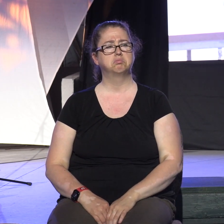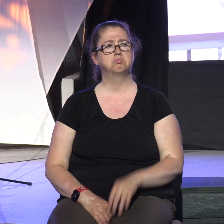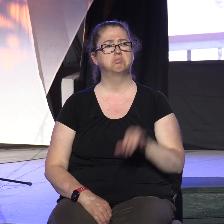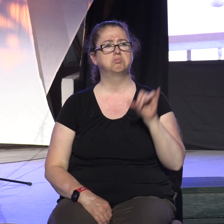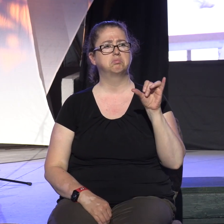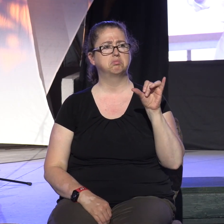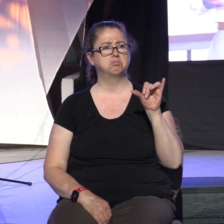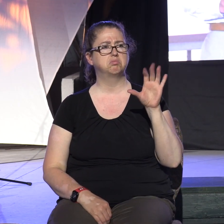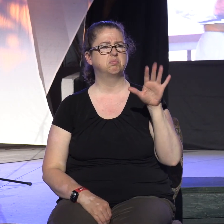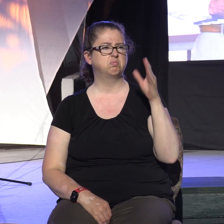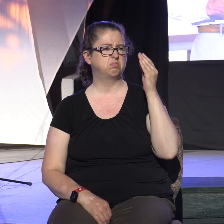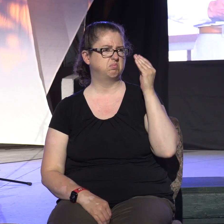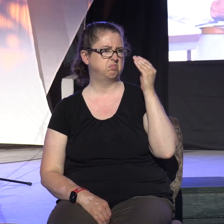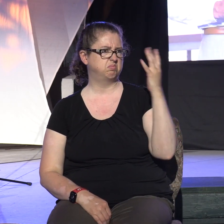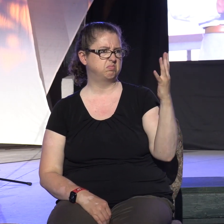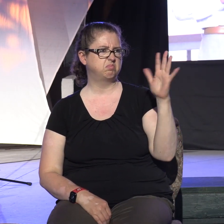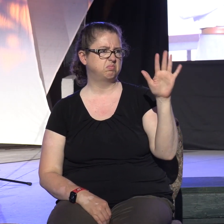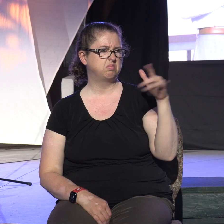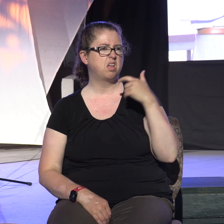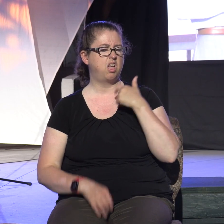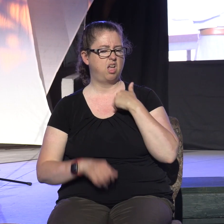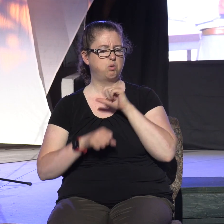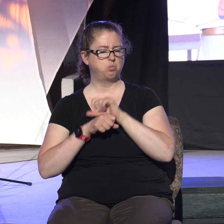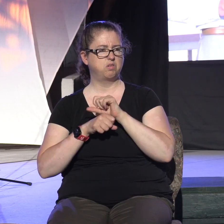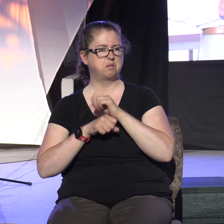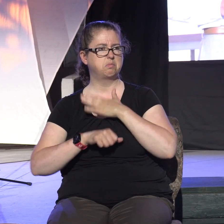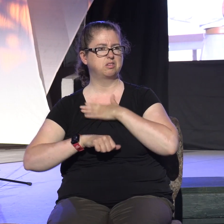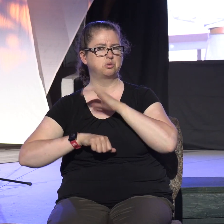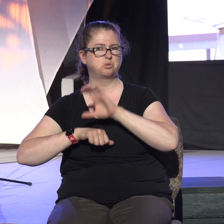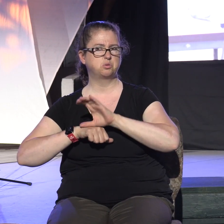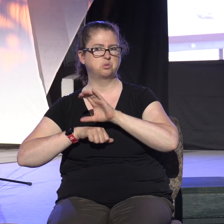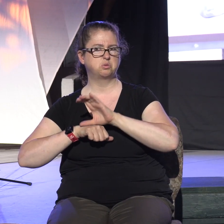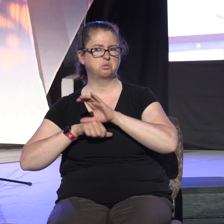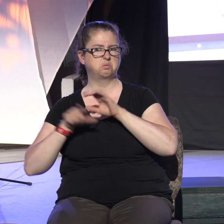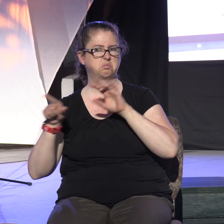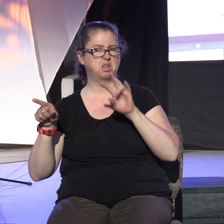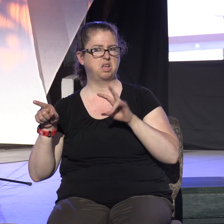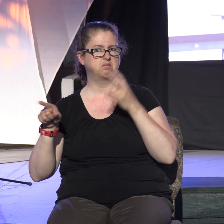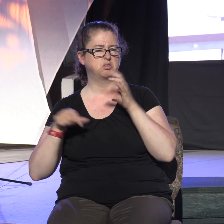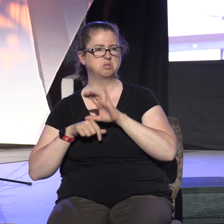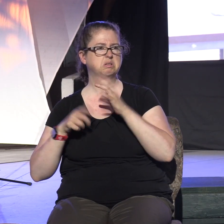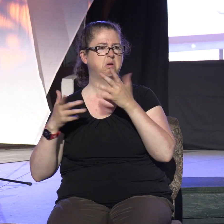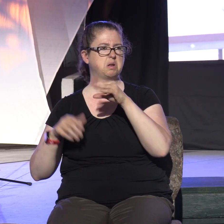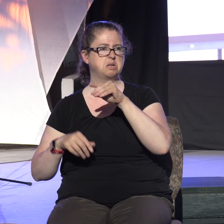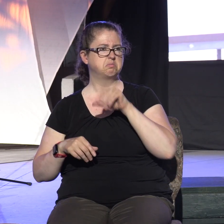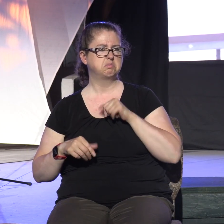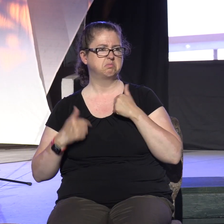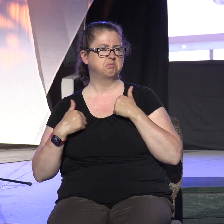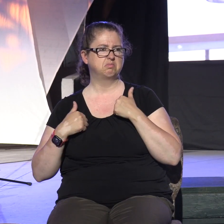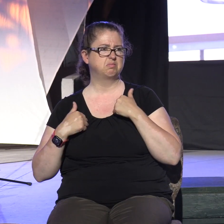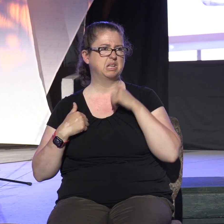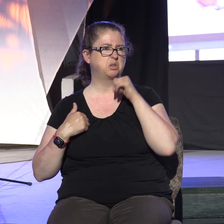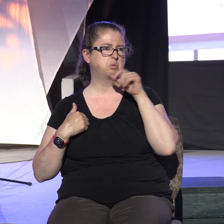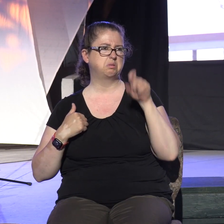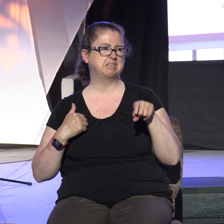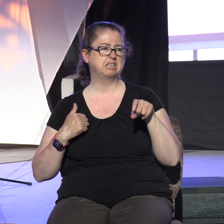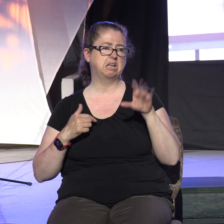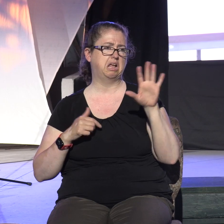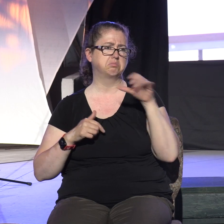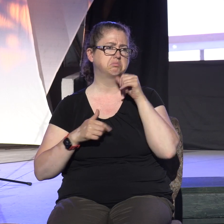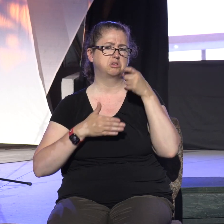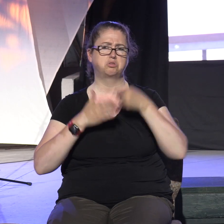don't really charge or expect any kind of honorarium for funerals or weddings or whatever. I'm just honored to participate,